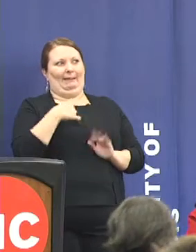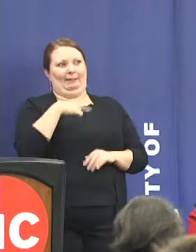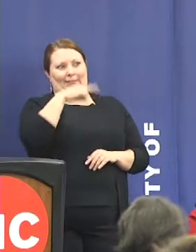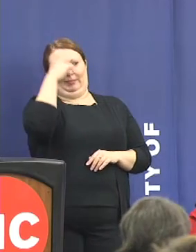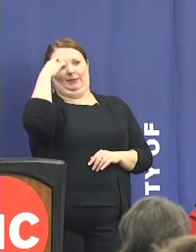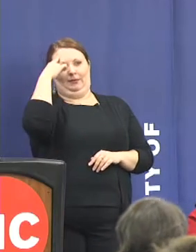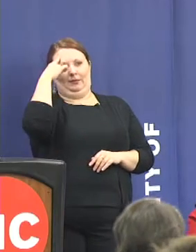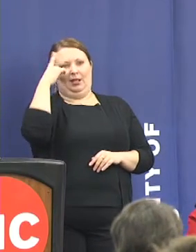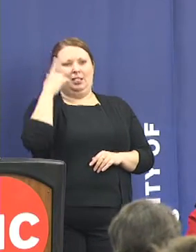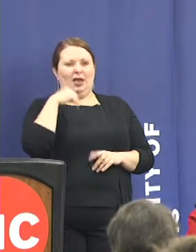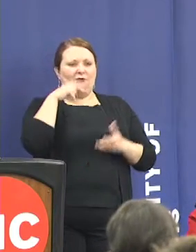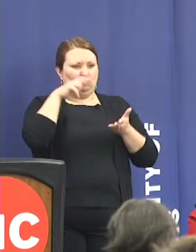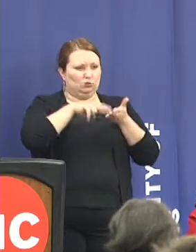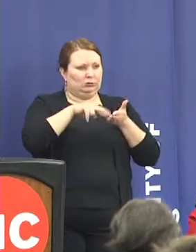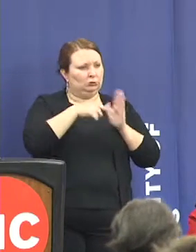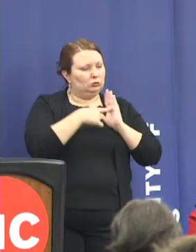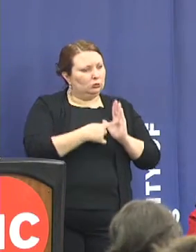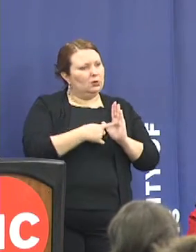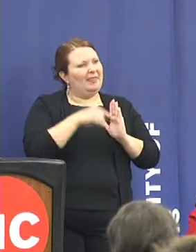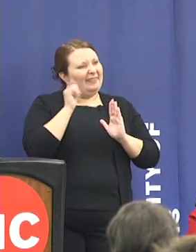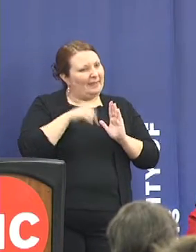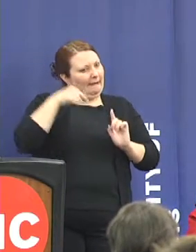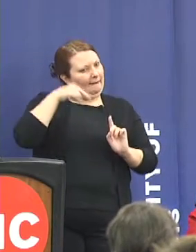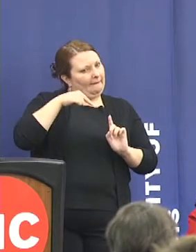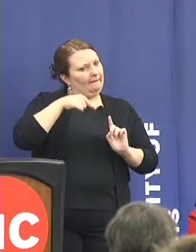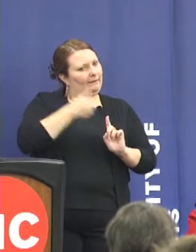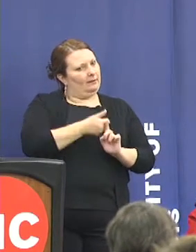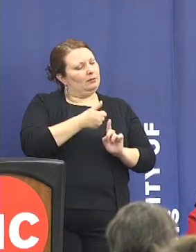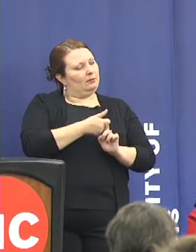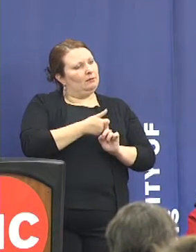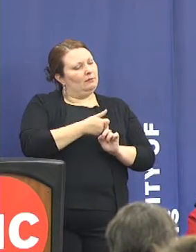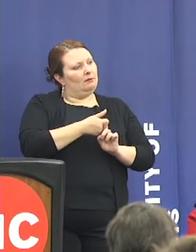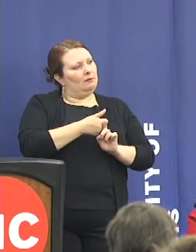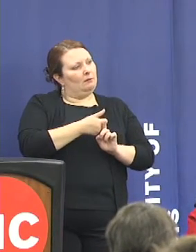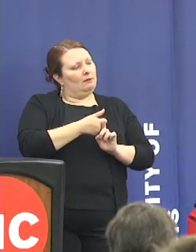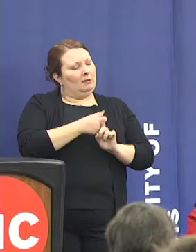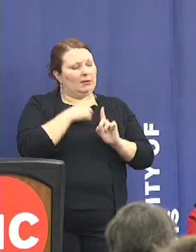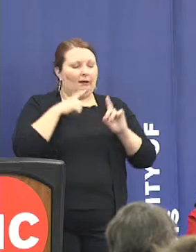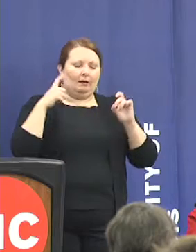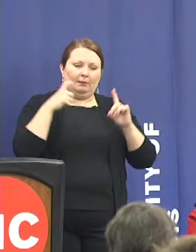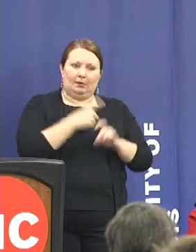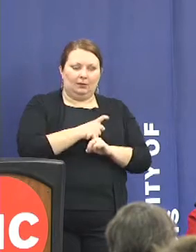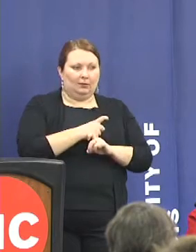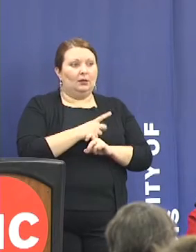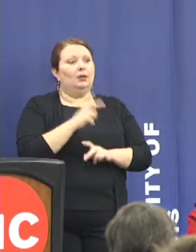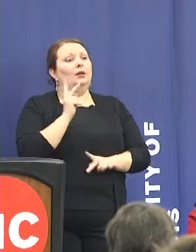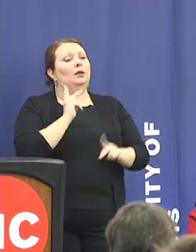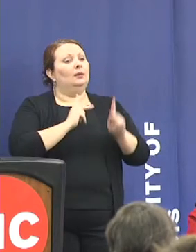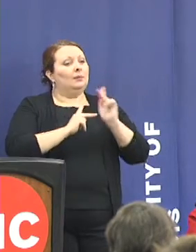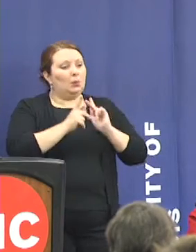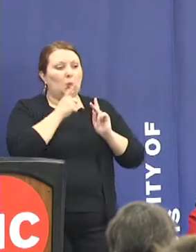lot of scholarship on that that shows that in and of itself is complicating because people